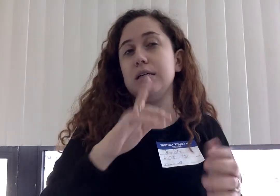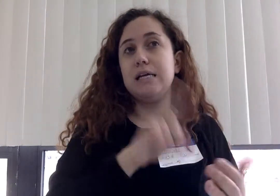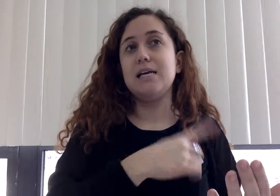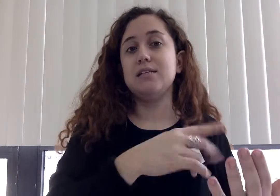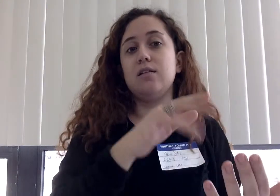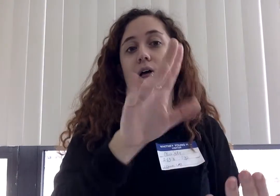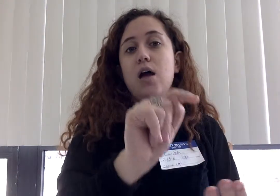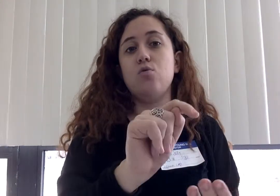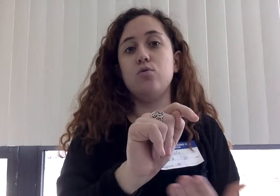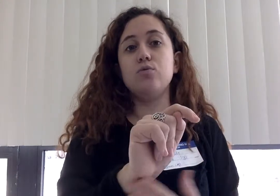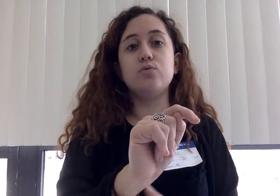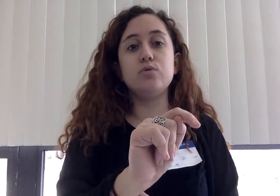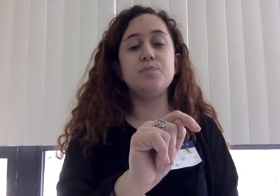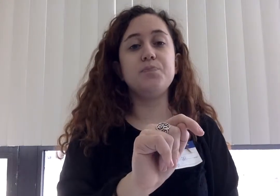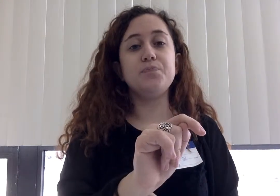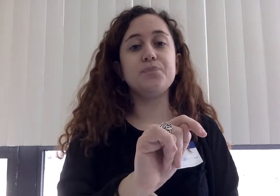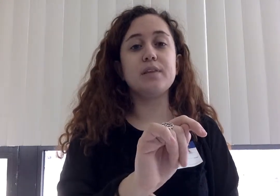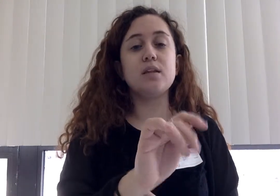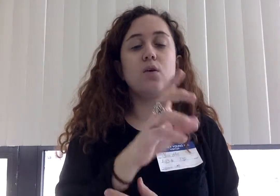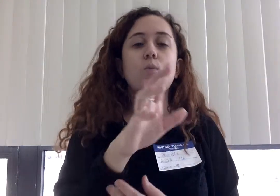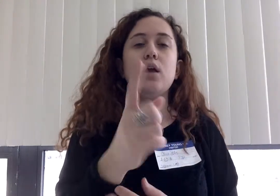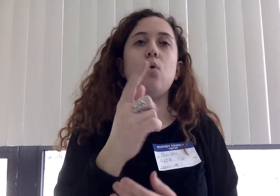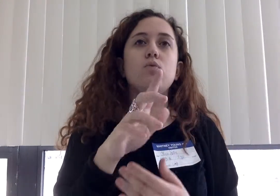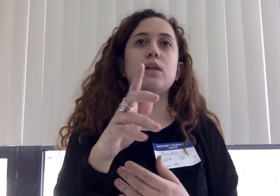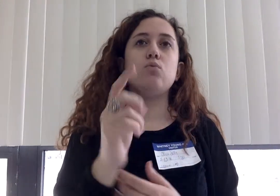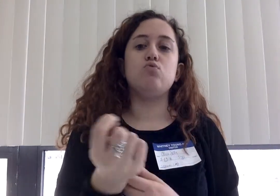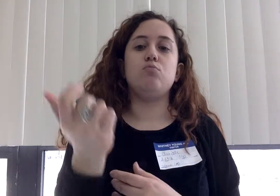the numerator, we only remove that point.